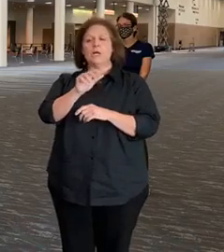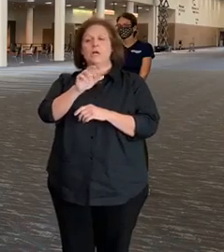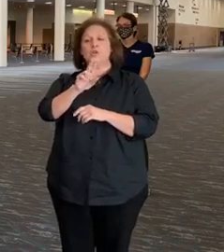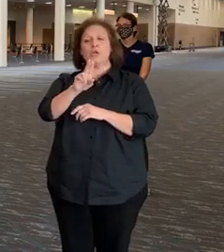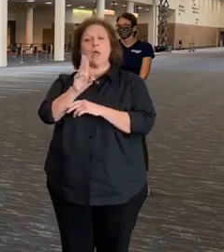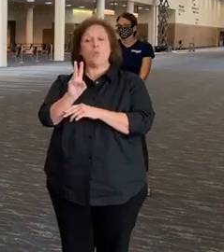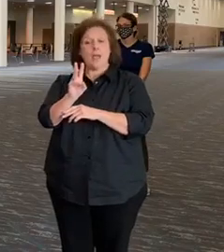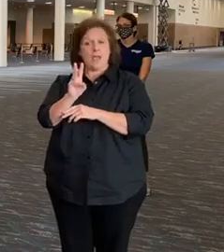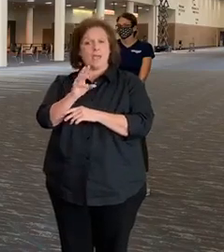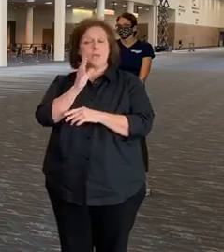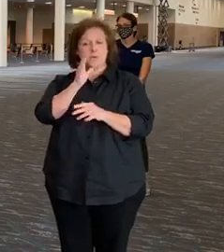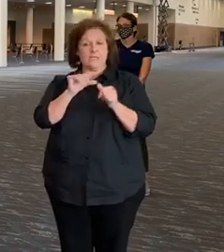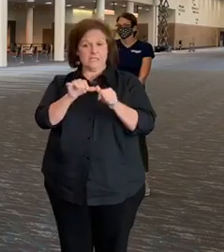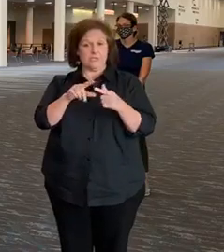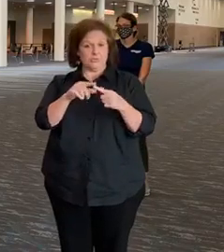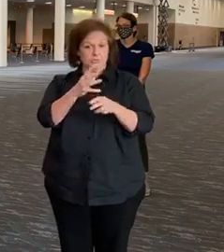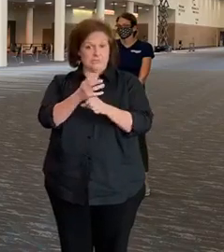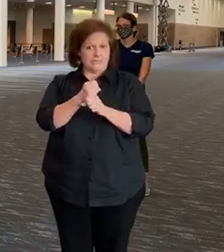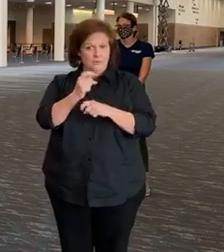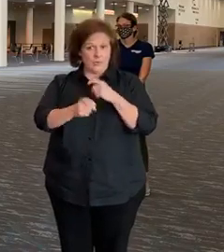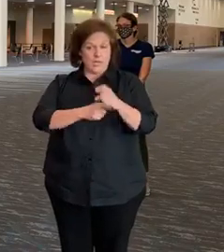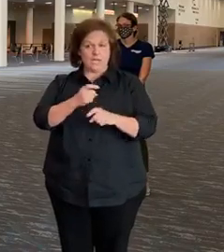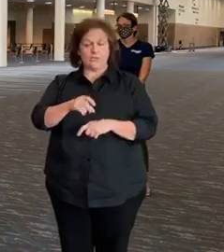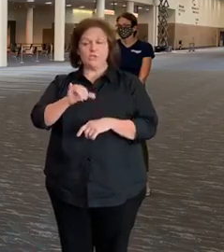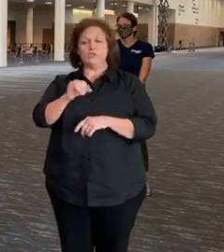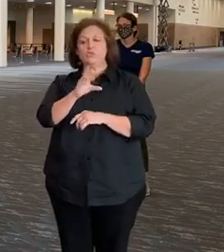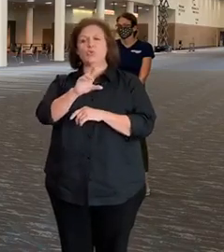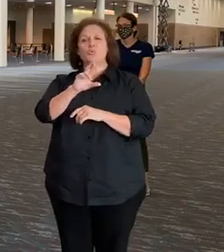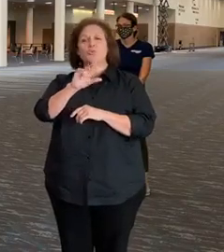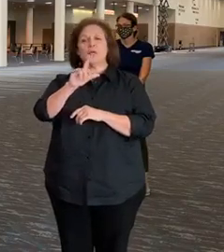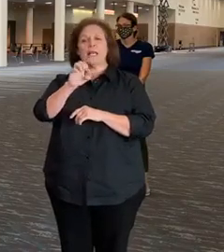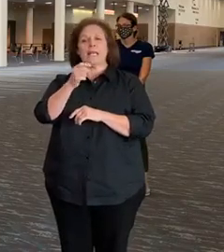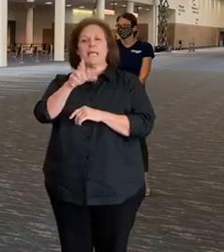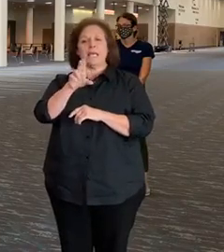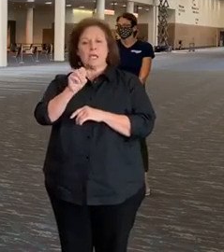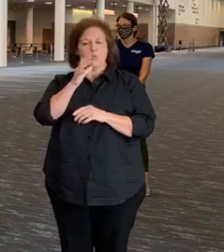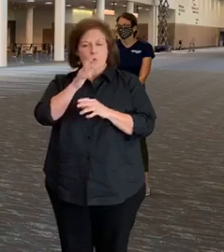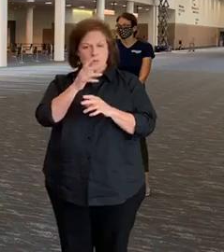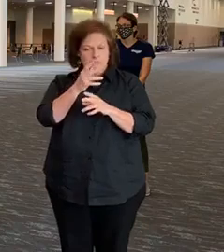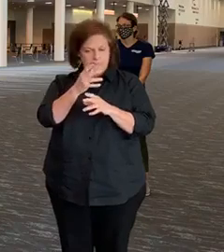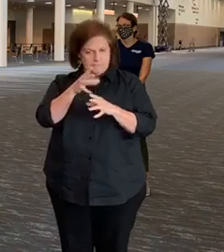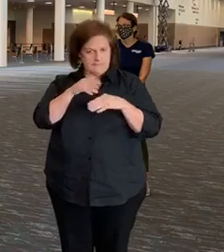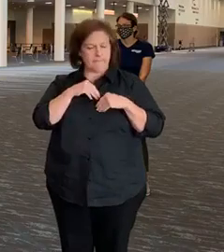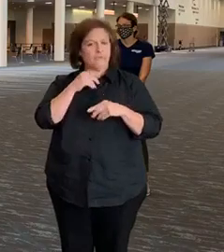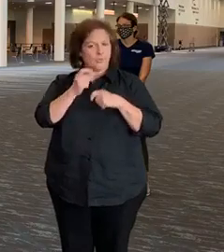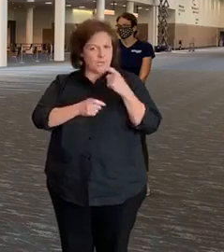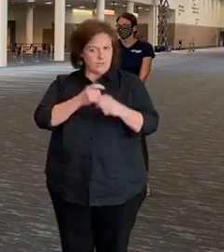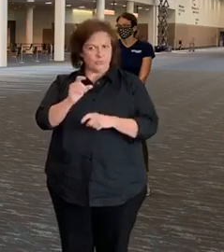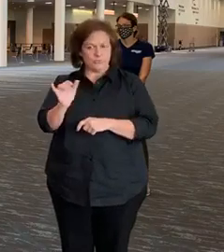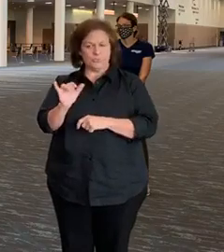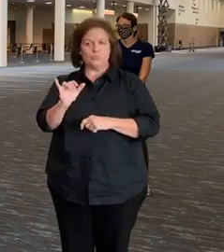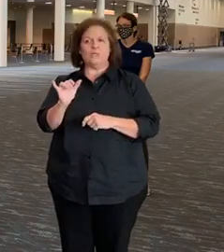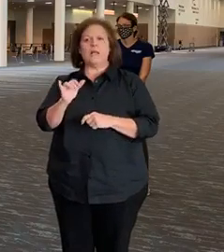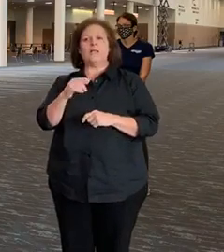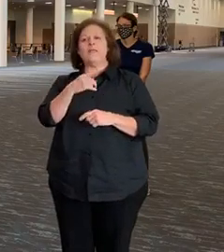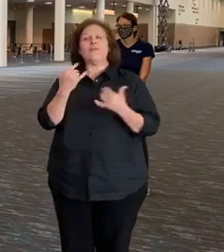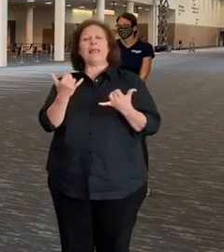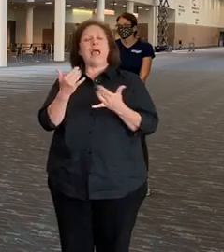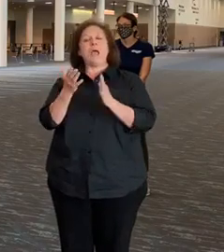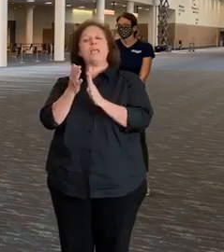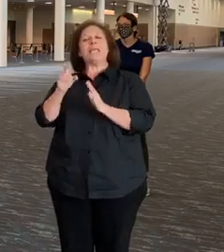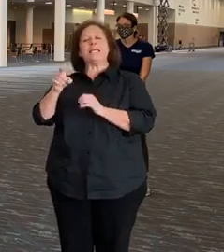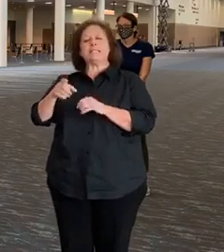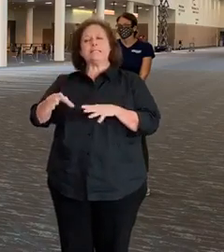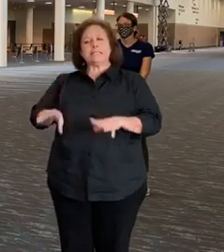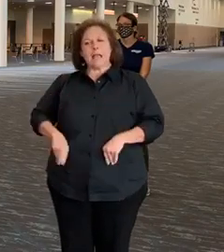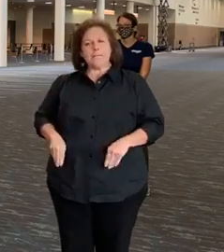cease receiving donations at the end of the day. The Junior League of New Orleans will continue to receive donations, and in particular right now, they're asking for